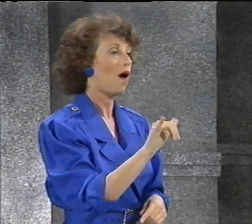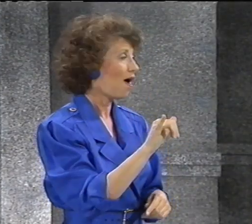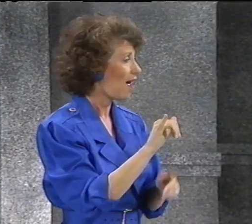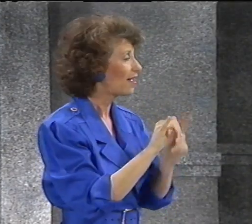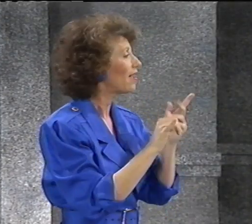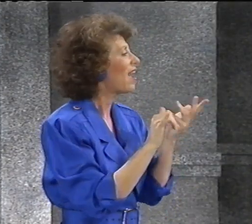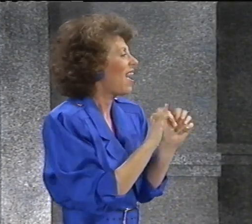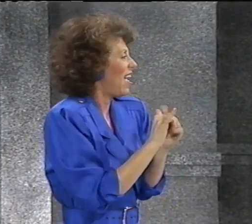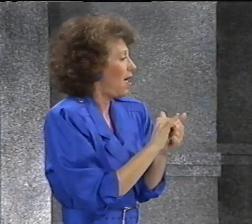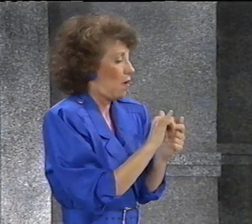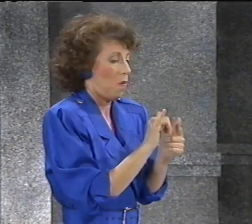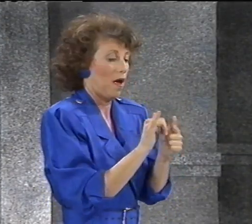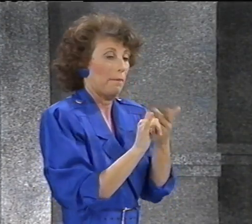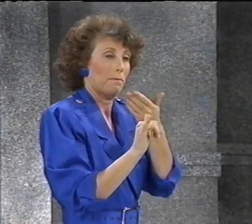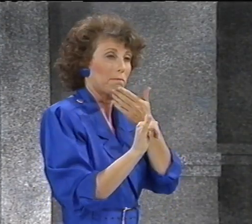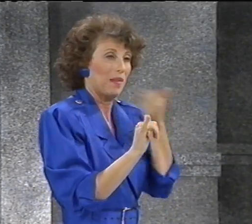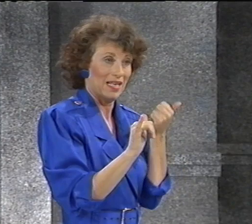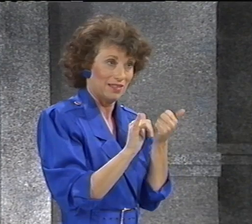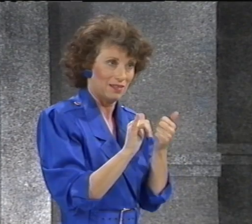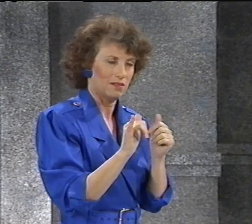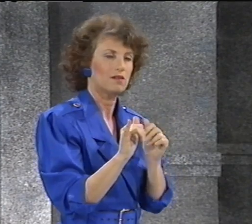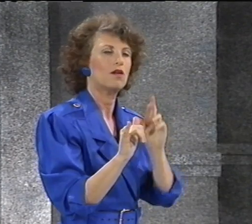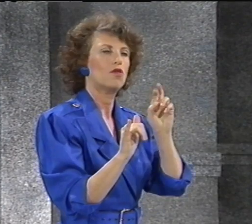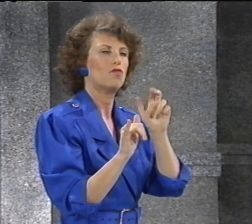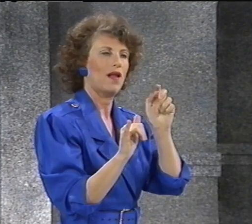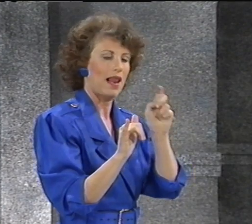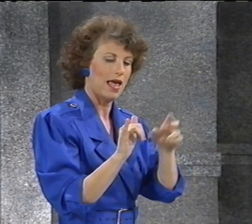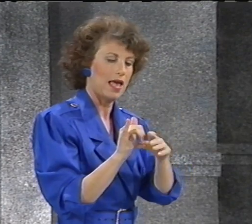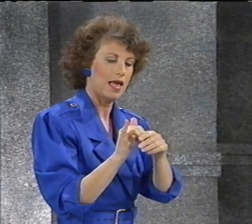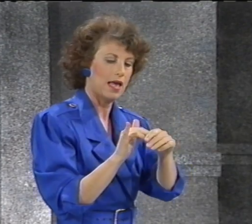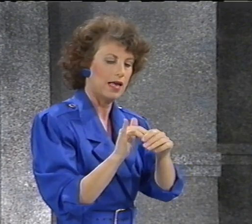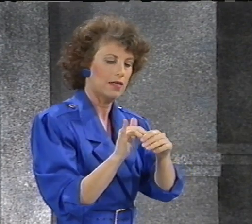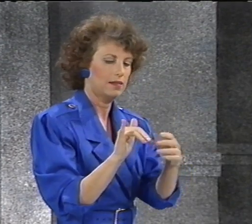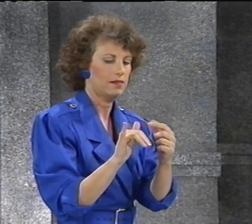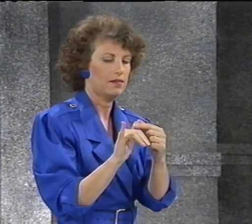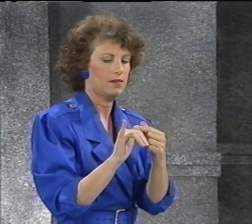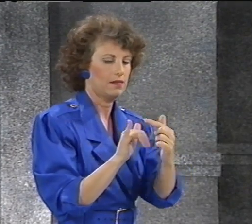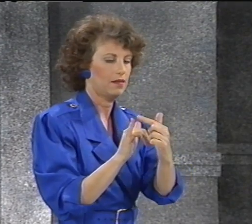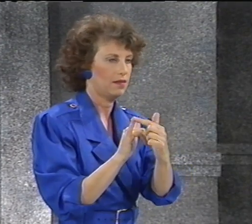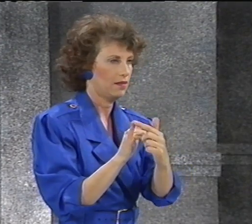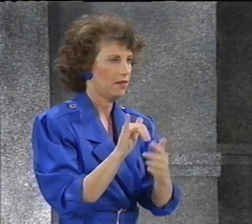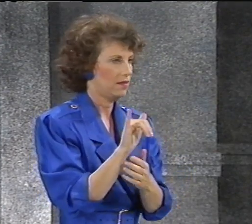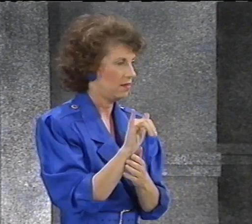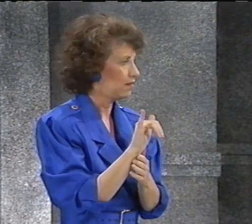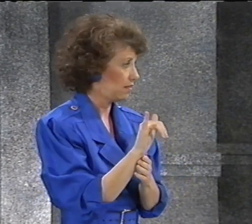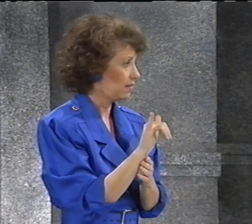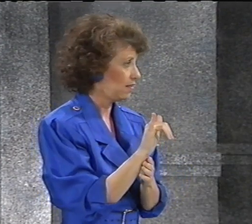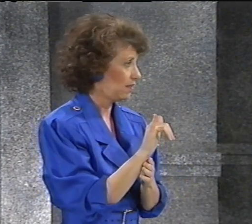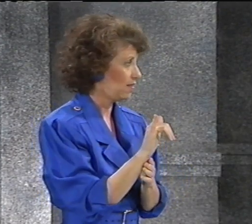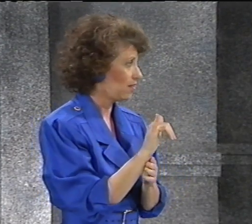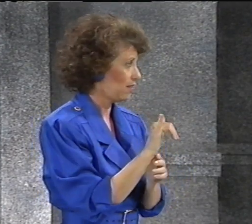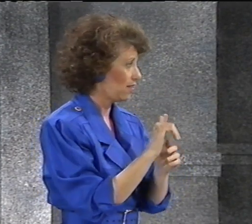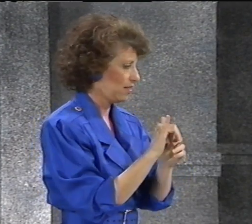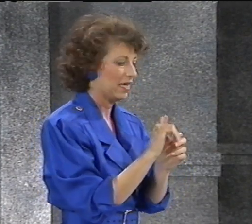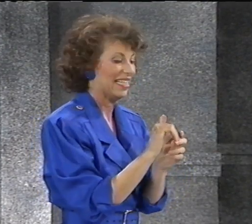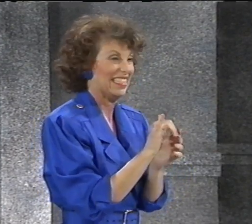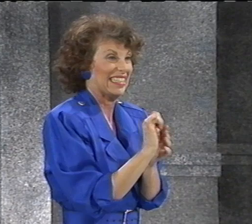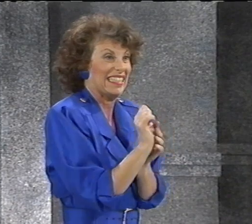Right. The secret to making a clear Y is to relax your fingers so that your thumb and little finger will